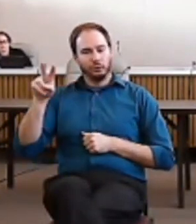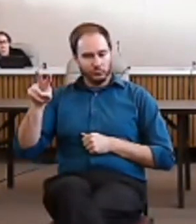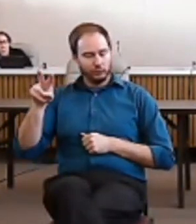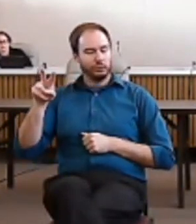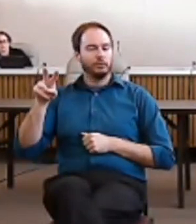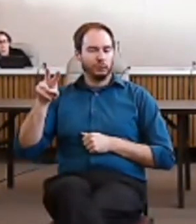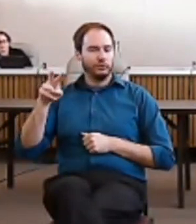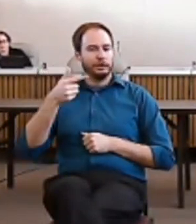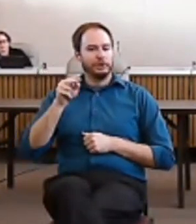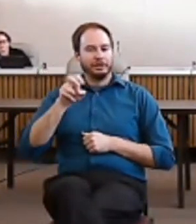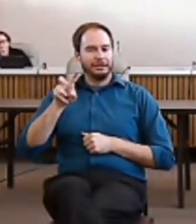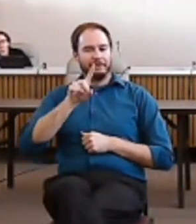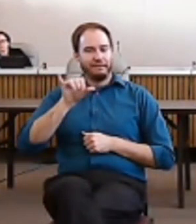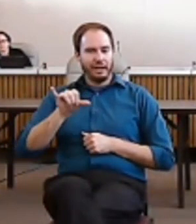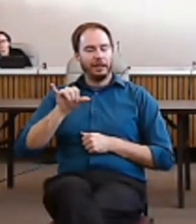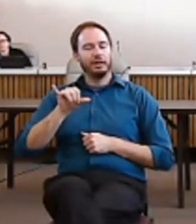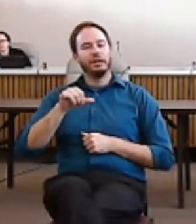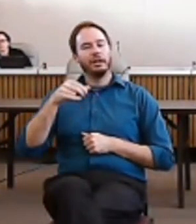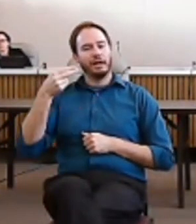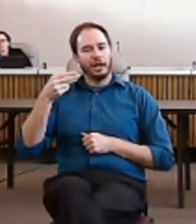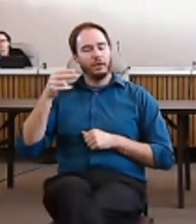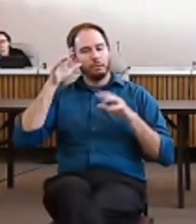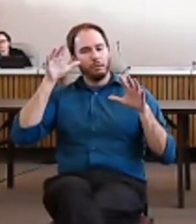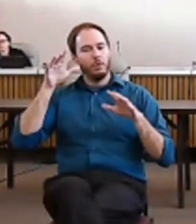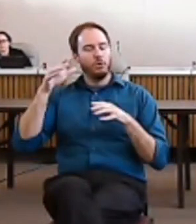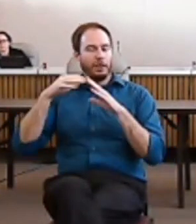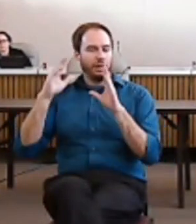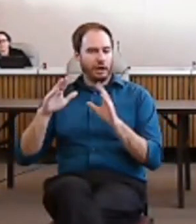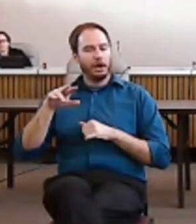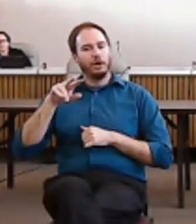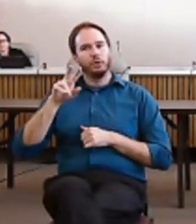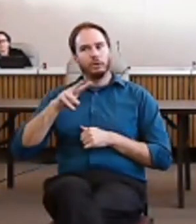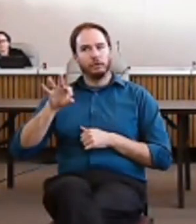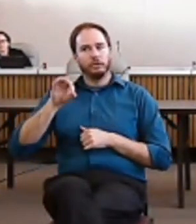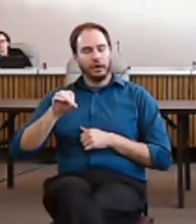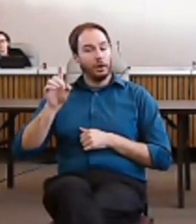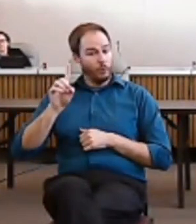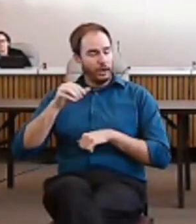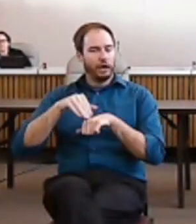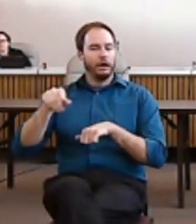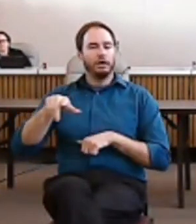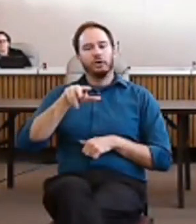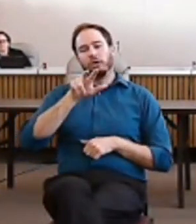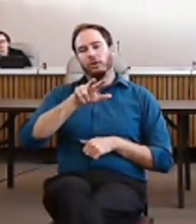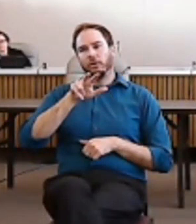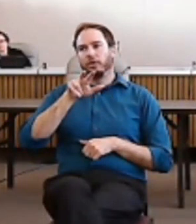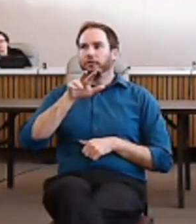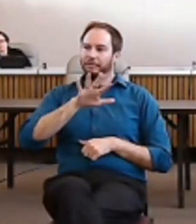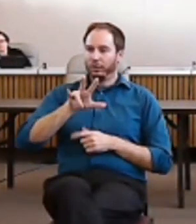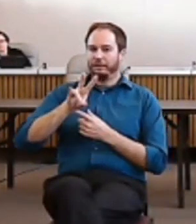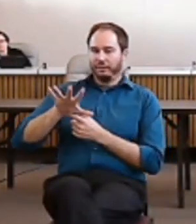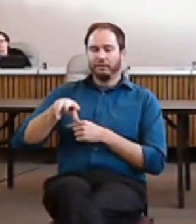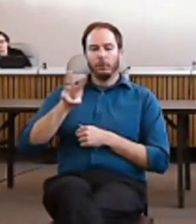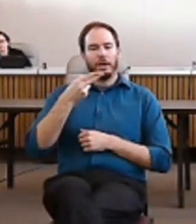2022-022, Genesee Valley Henrietta Moose Lodge number 2290 located at 5375 West